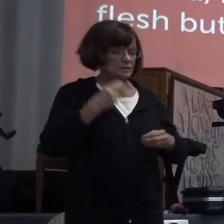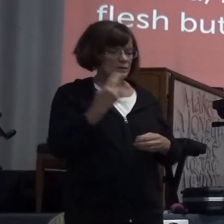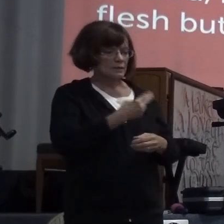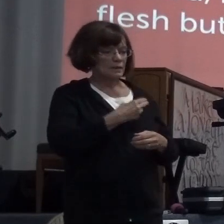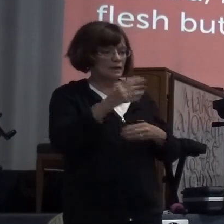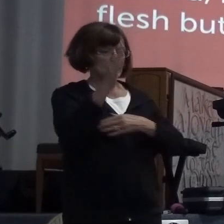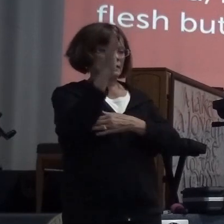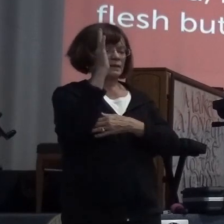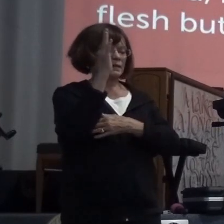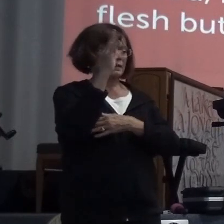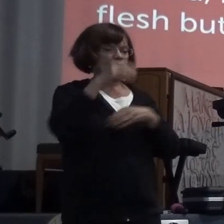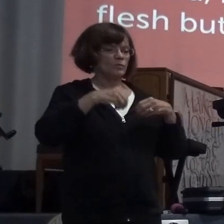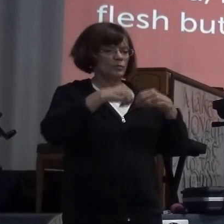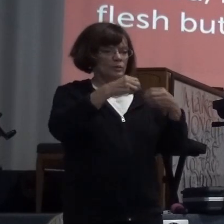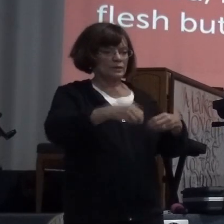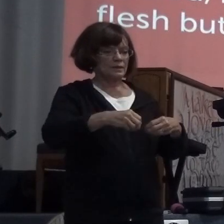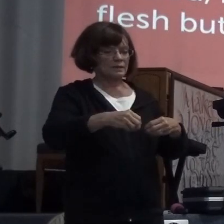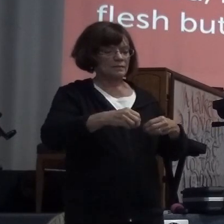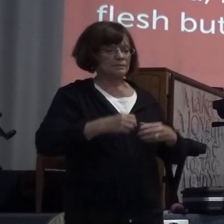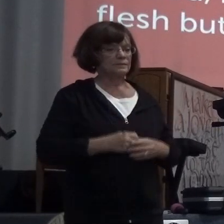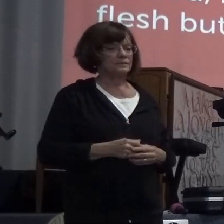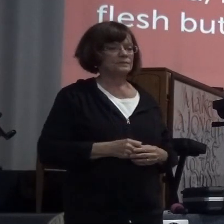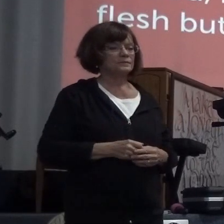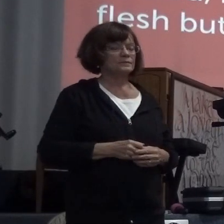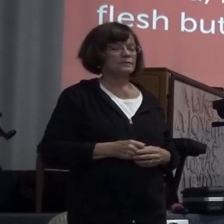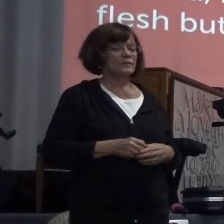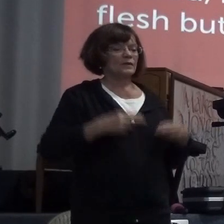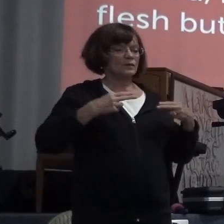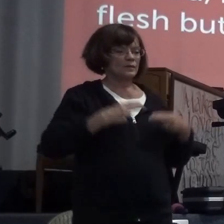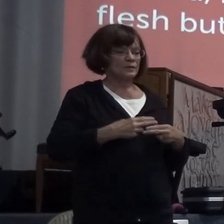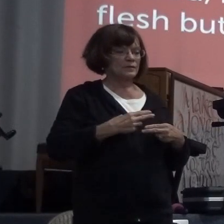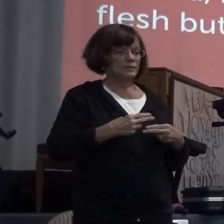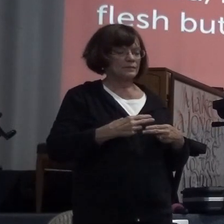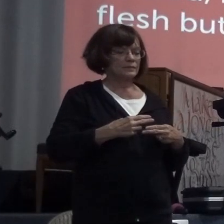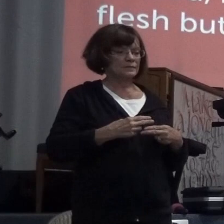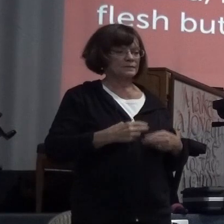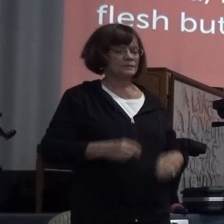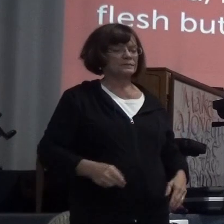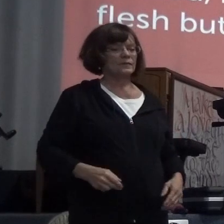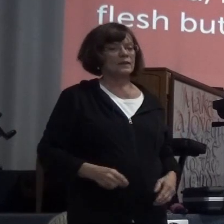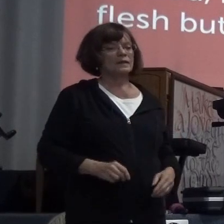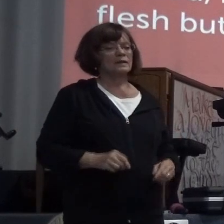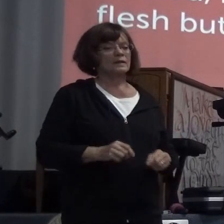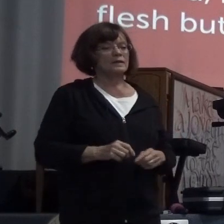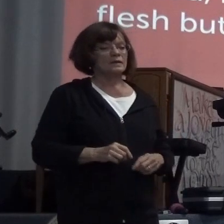put to death in the flesh, but made alive in the spirit.